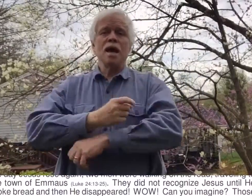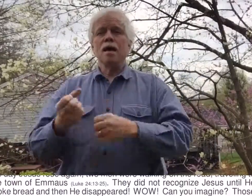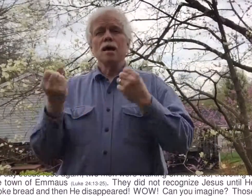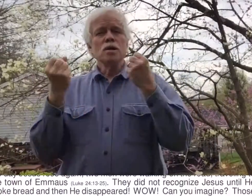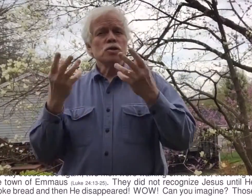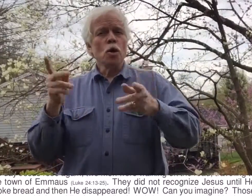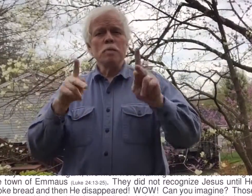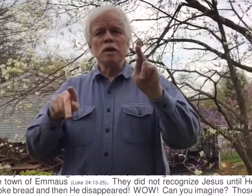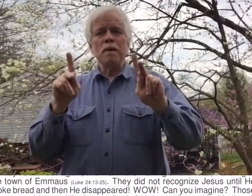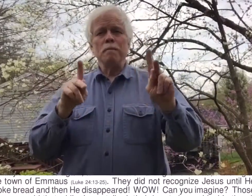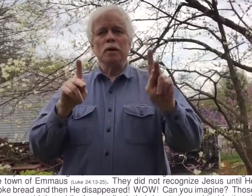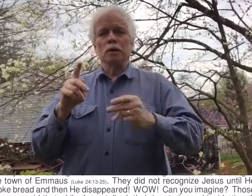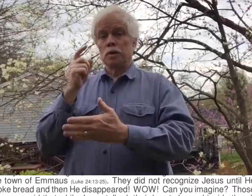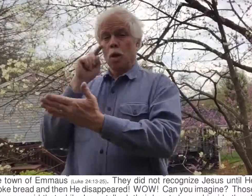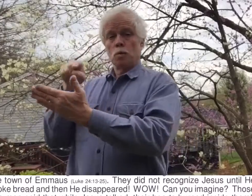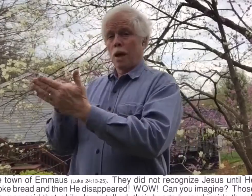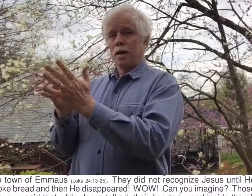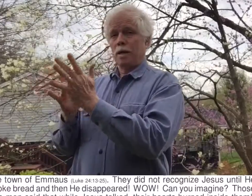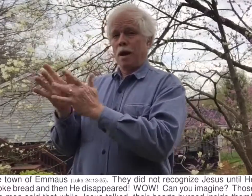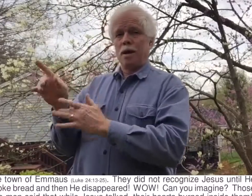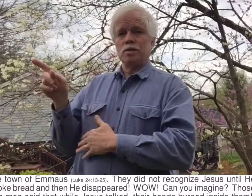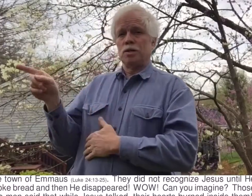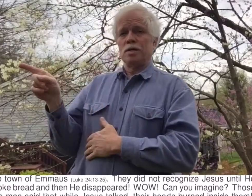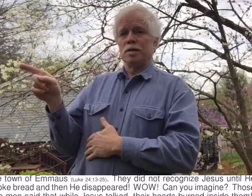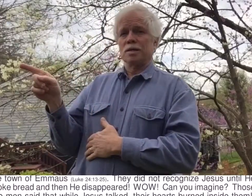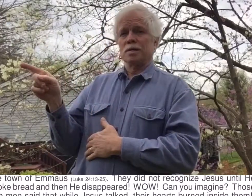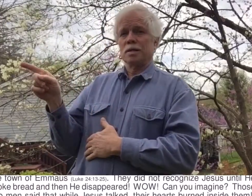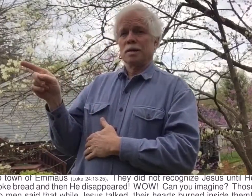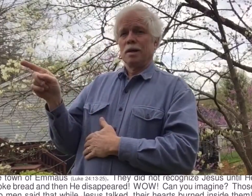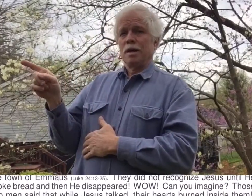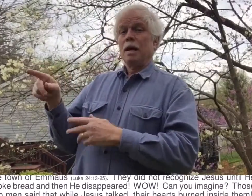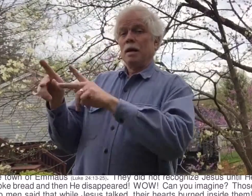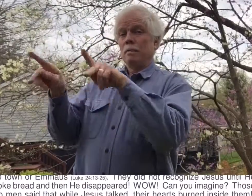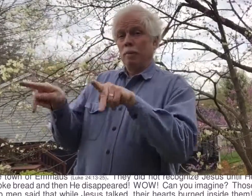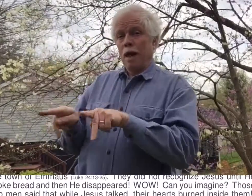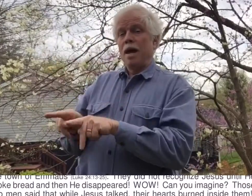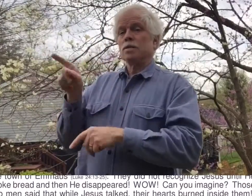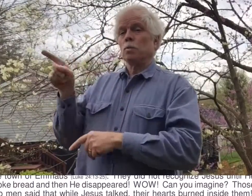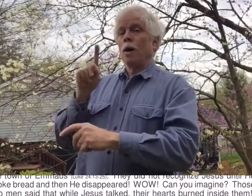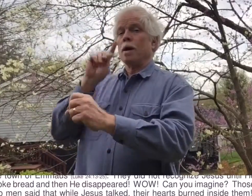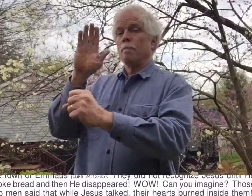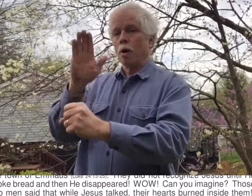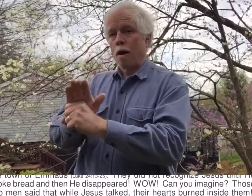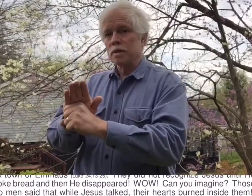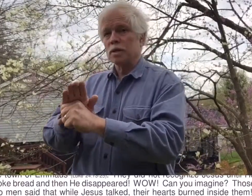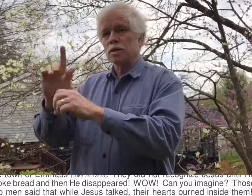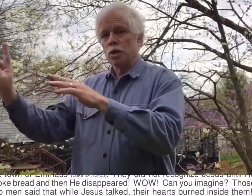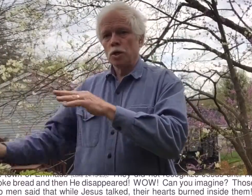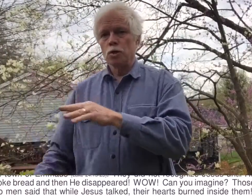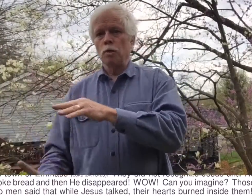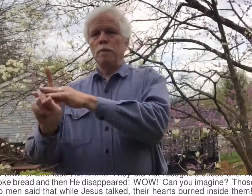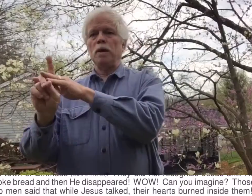Today, so many people don't recognize Jesus in the place where he promises to